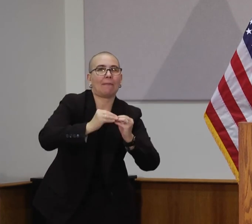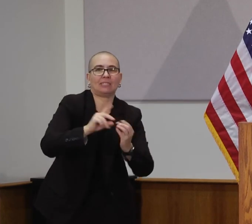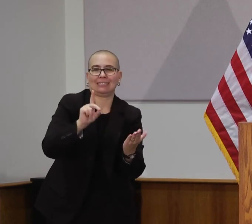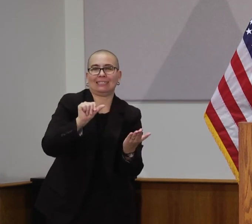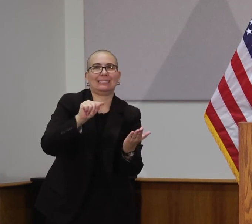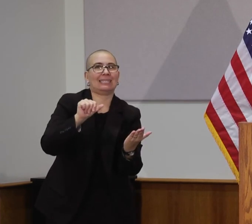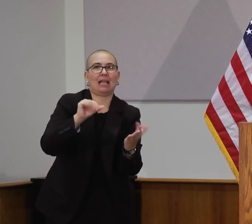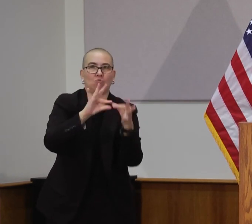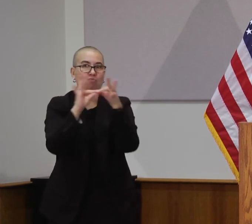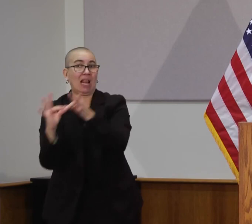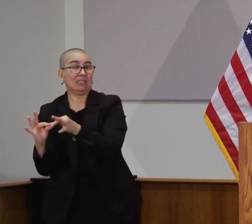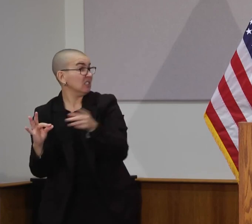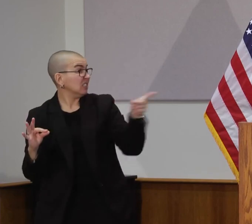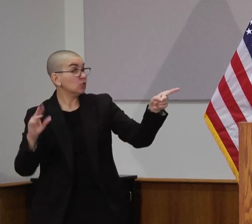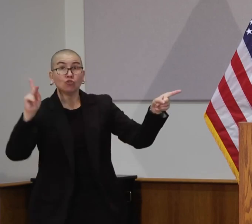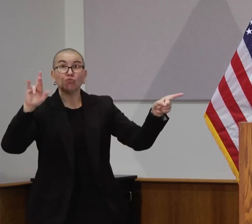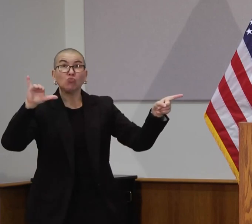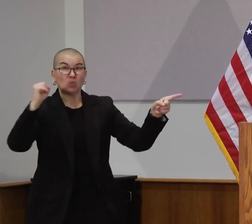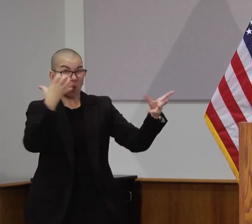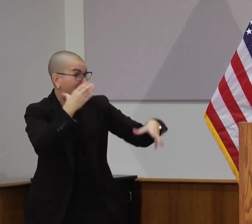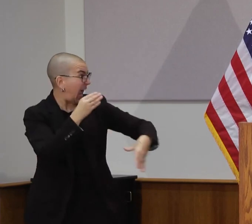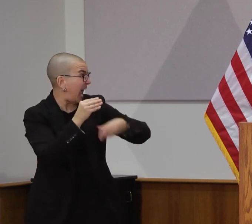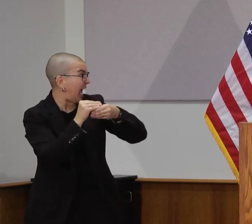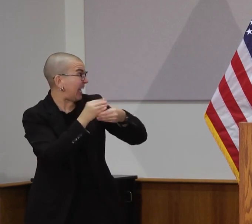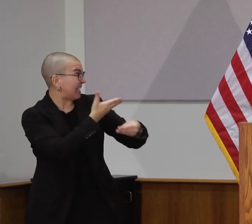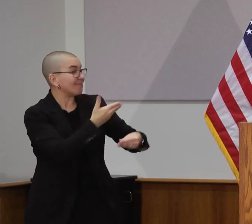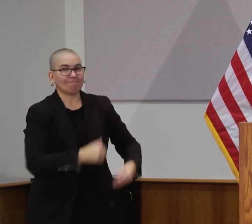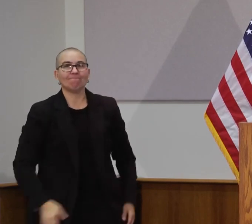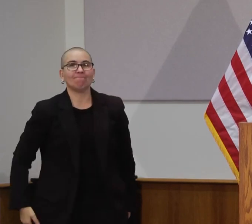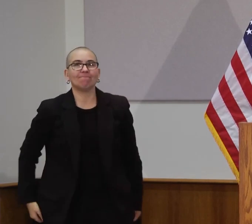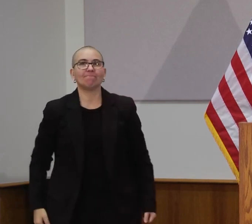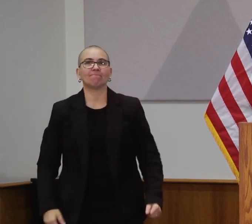to hit on reinfections.